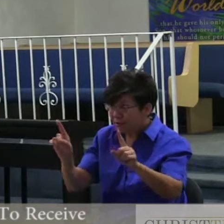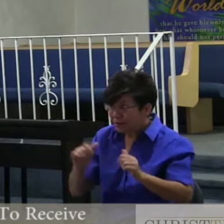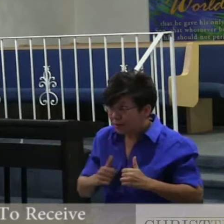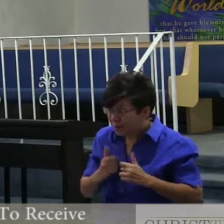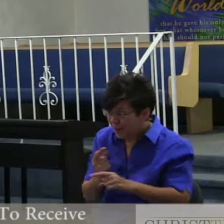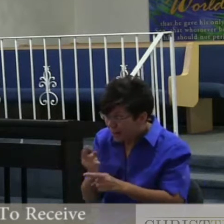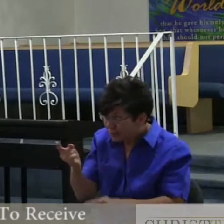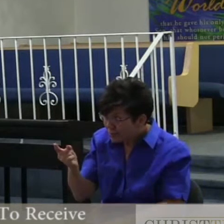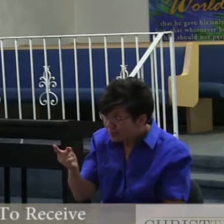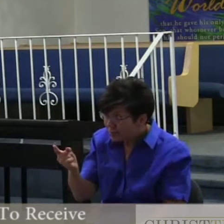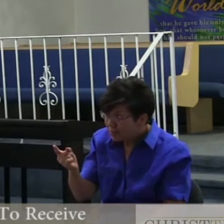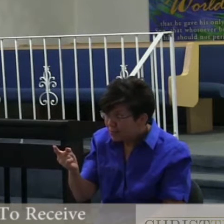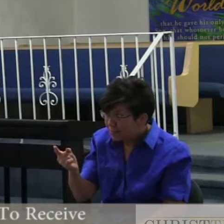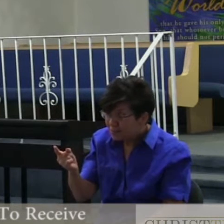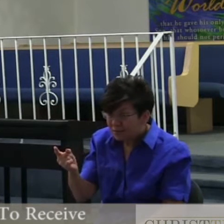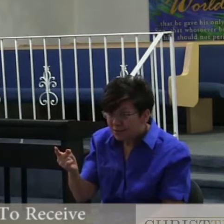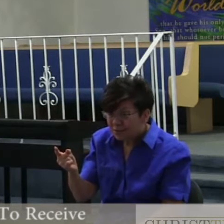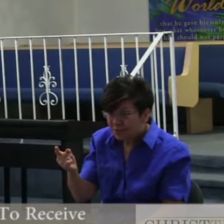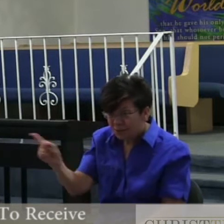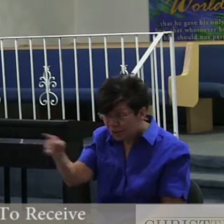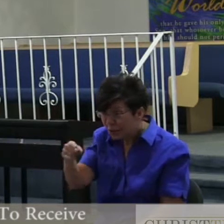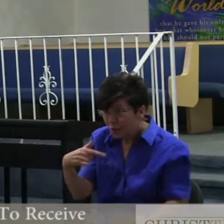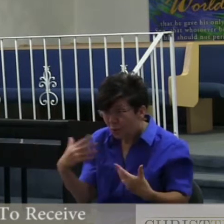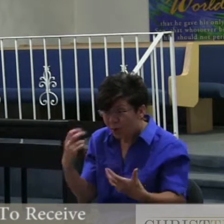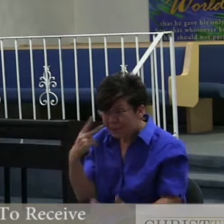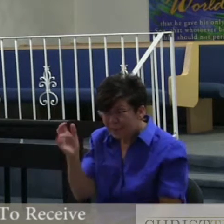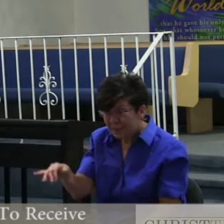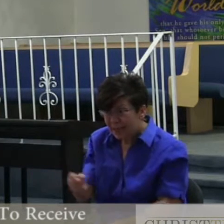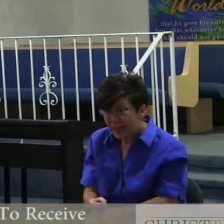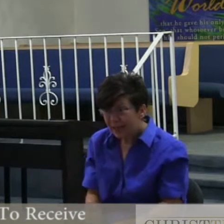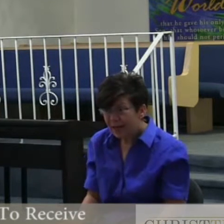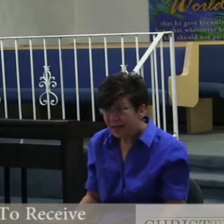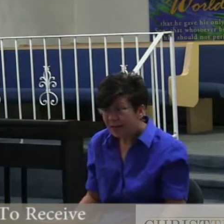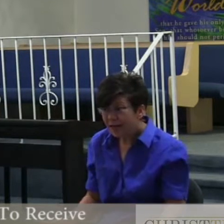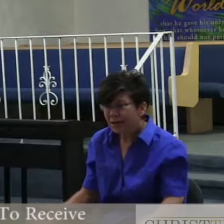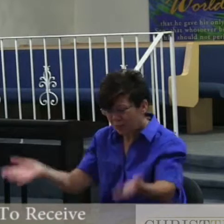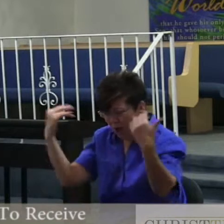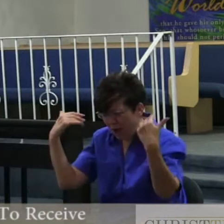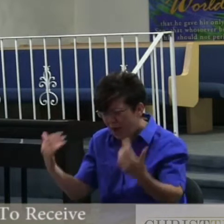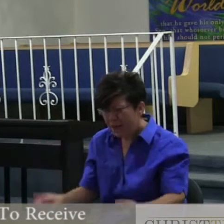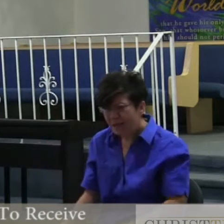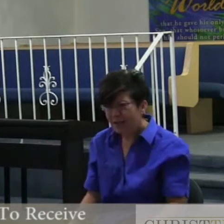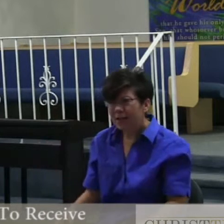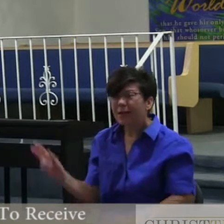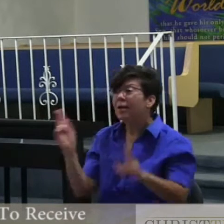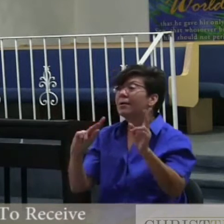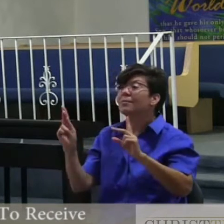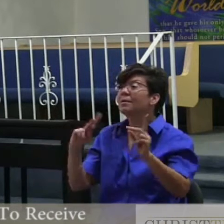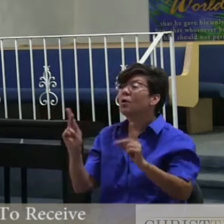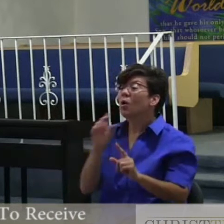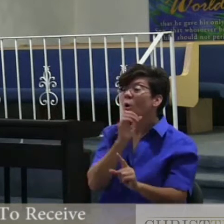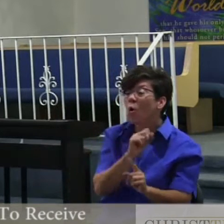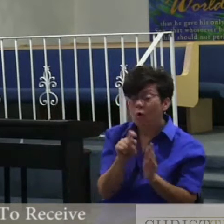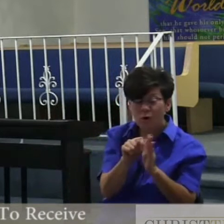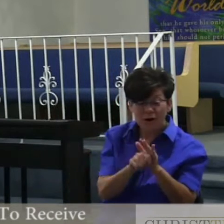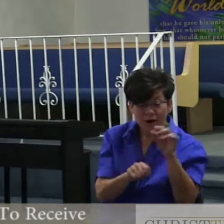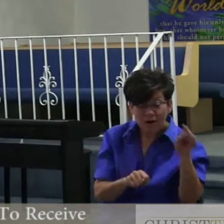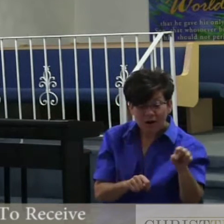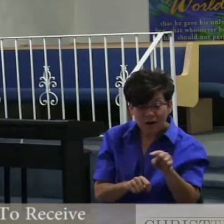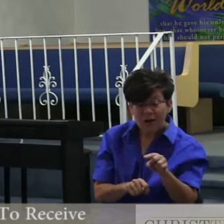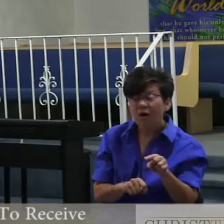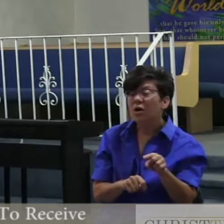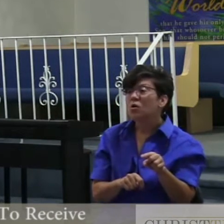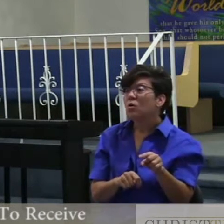life? Don't you want to see that? Come on now, people in the Old Testament, they